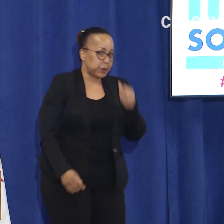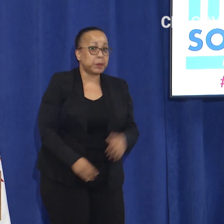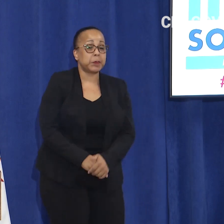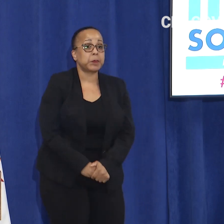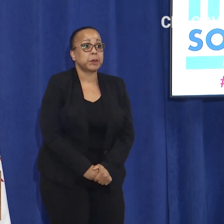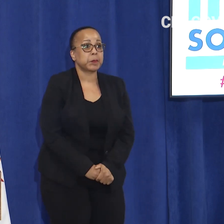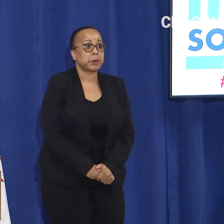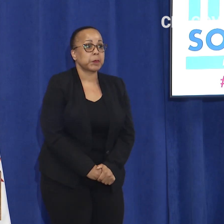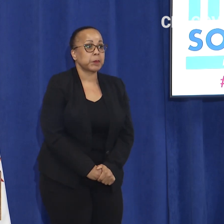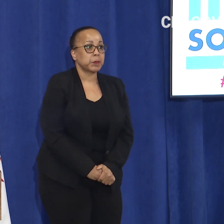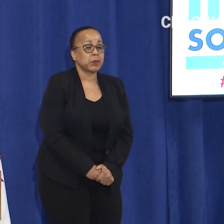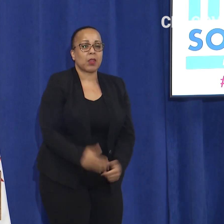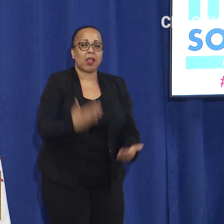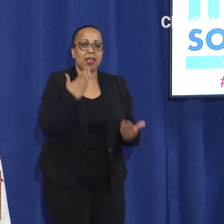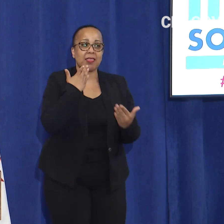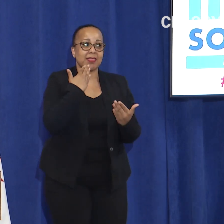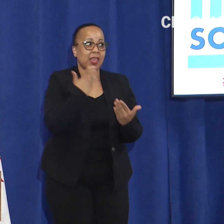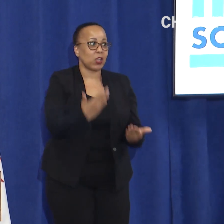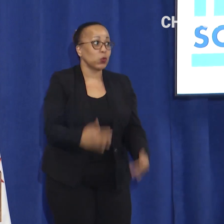Mayor, thank you.